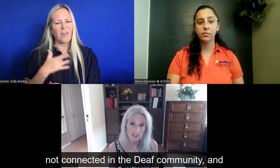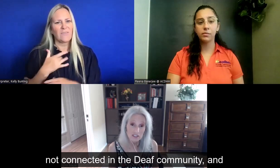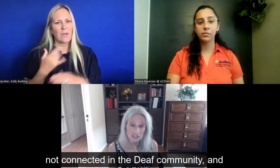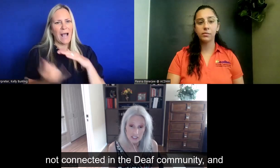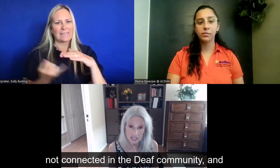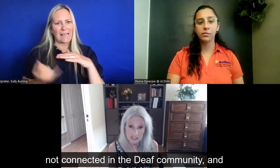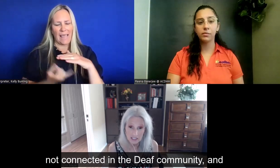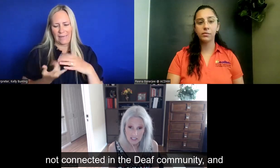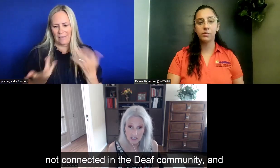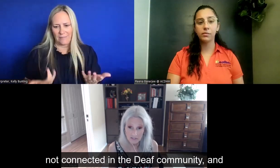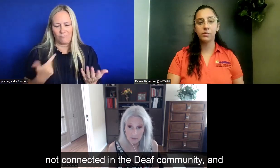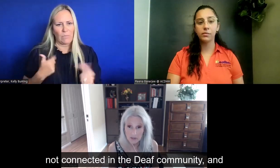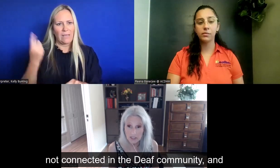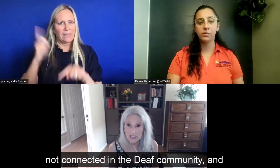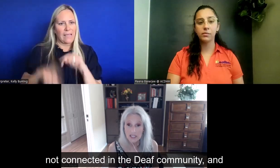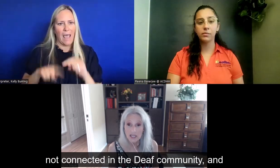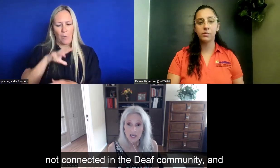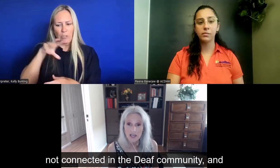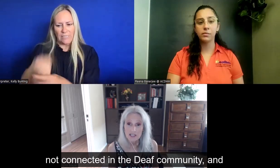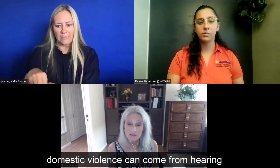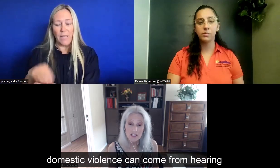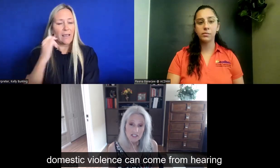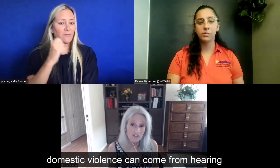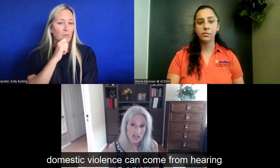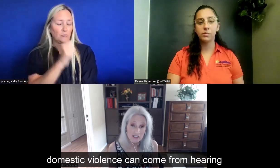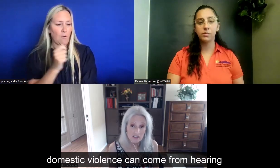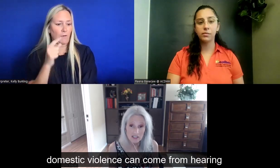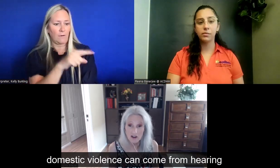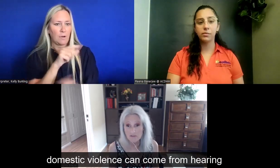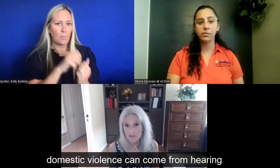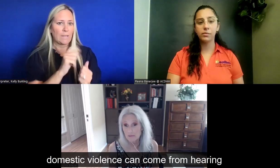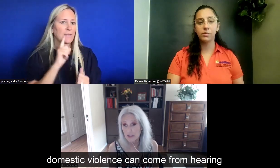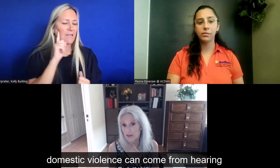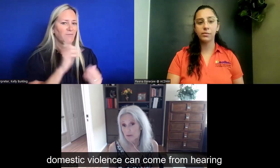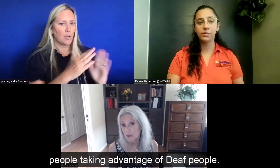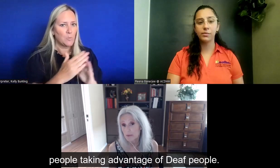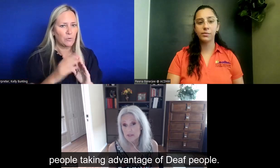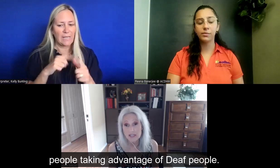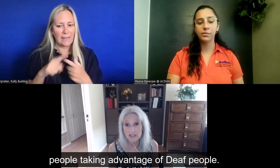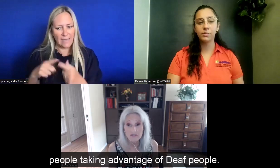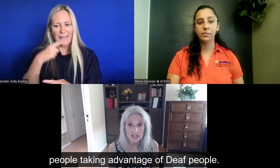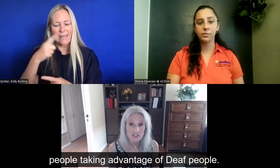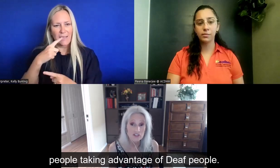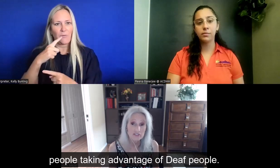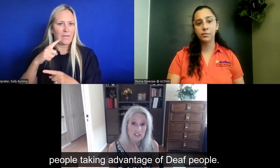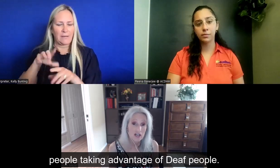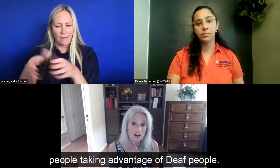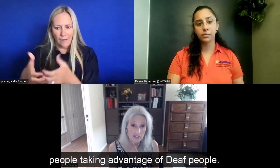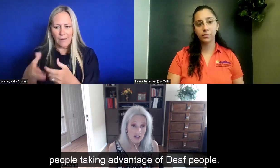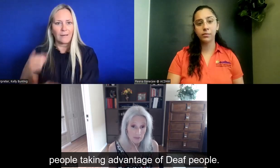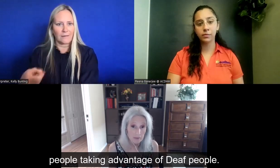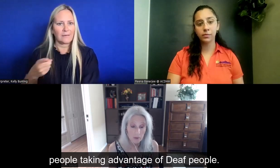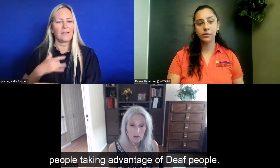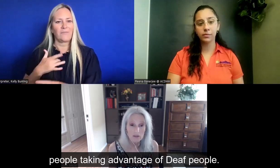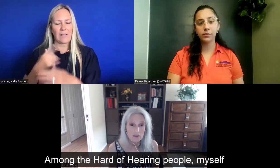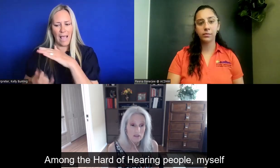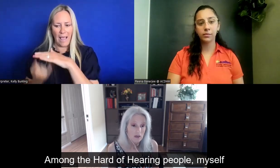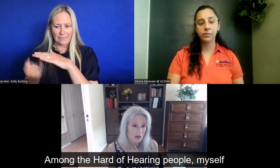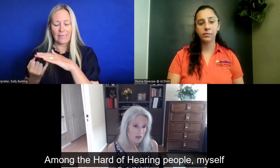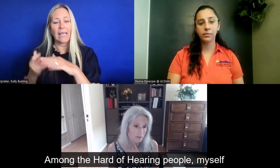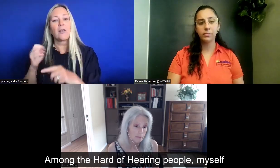you're not connected in the deaf community. And domestic violence can come from hearing people taking advantage of deaf